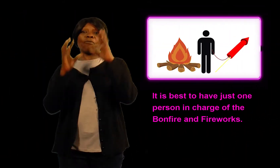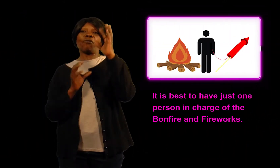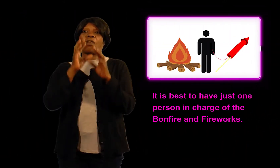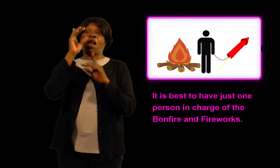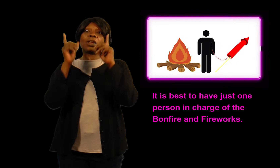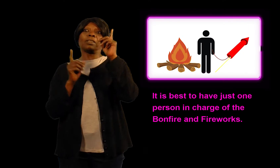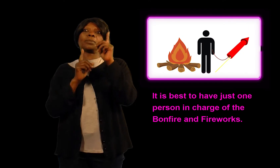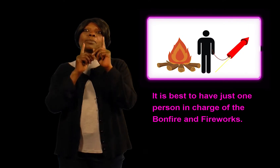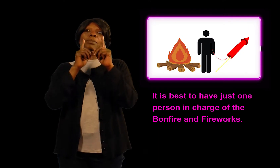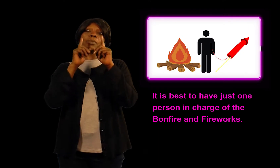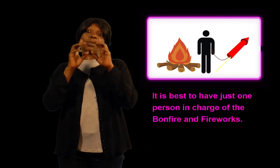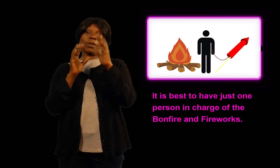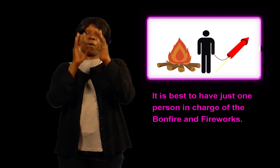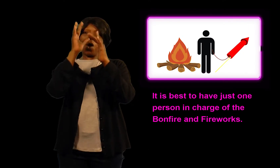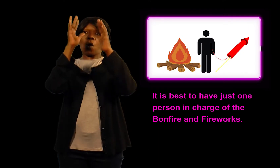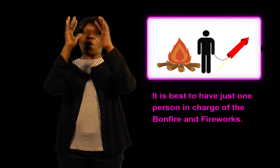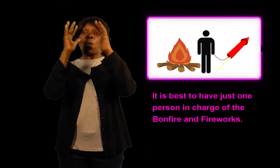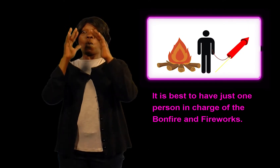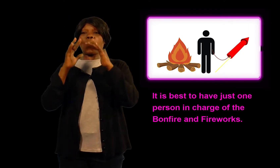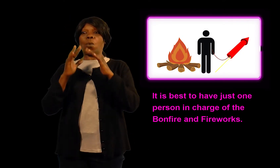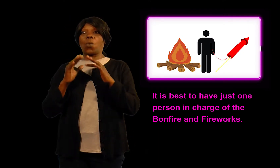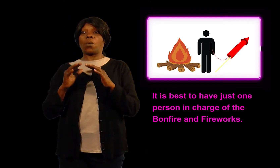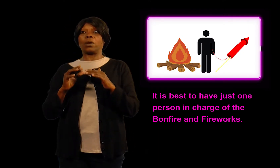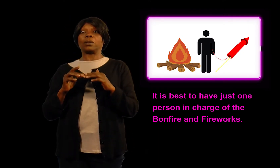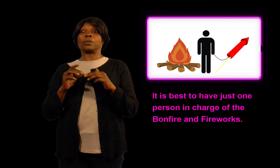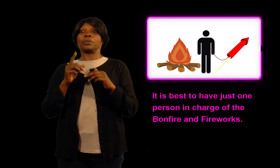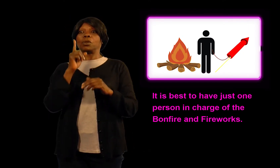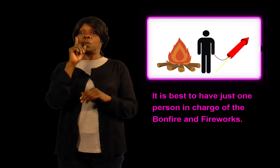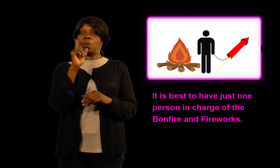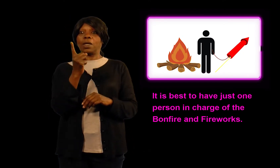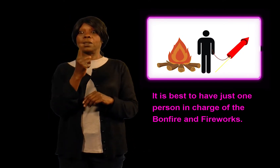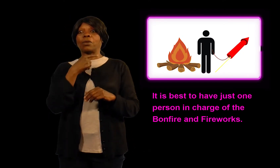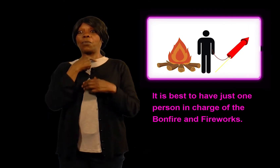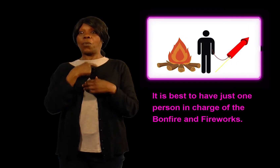It is best to have just one person in charge of the bonfire and fireworks.